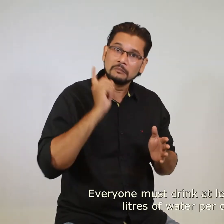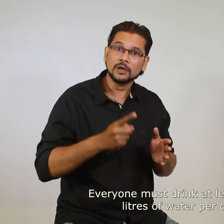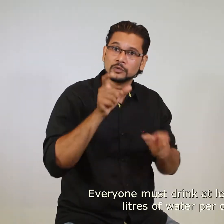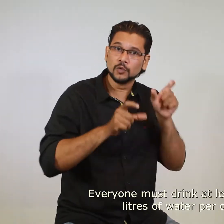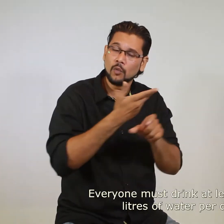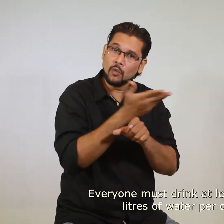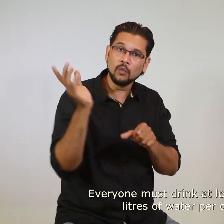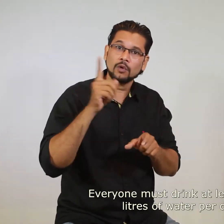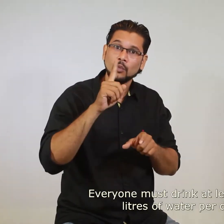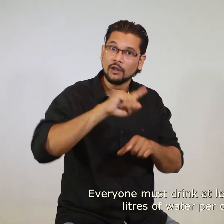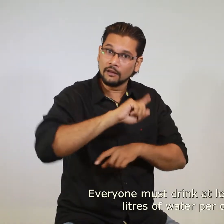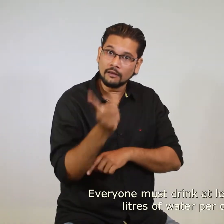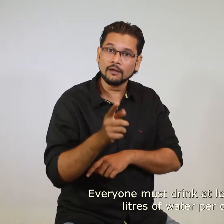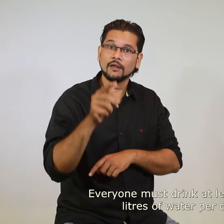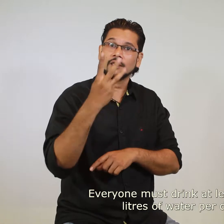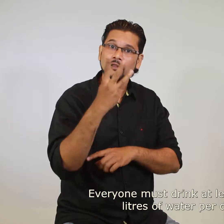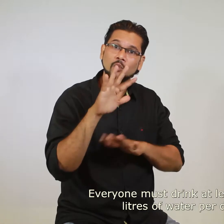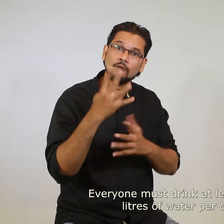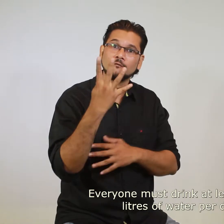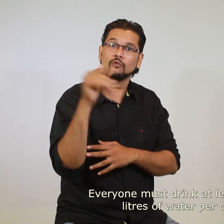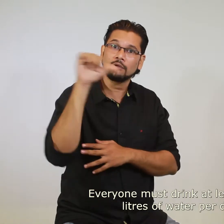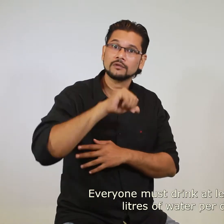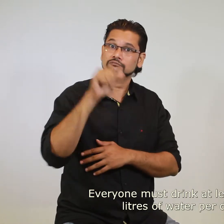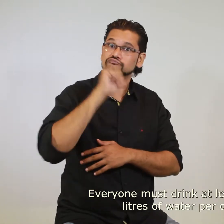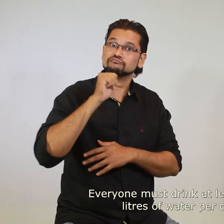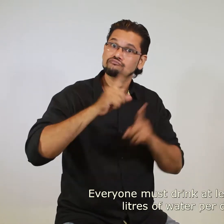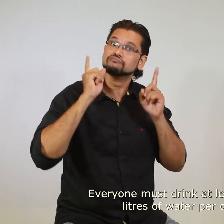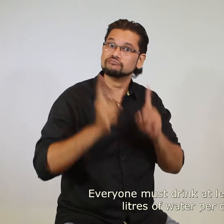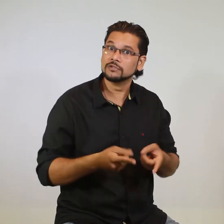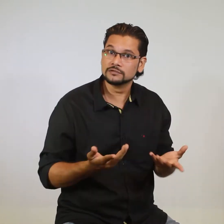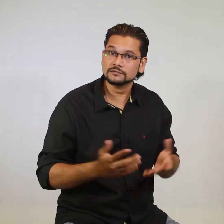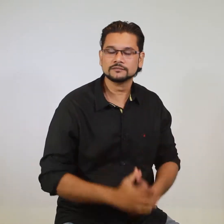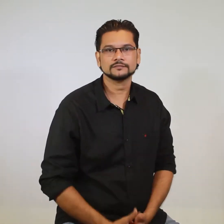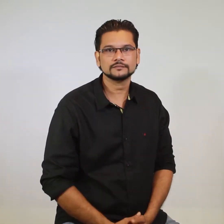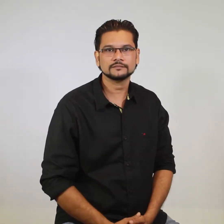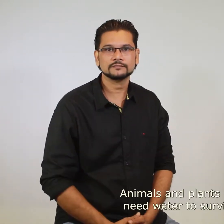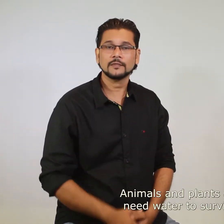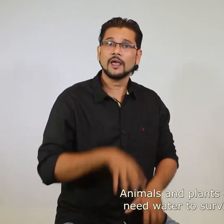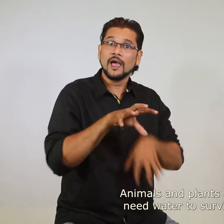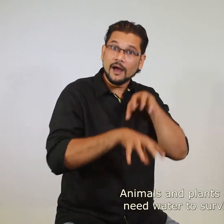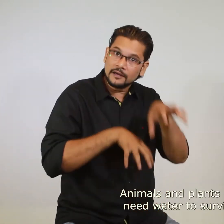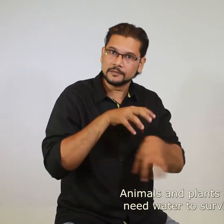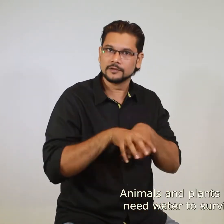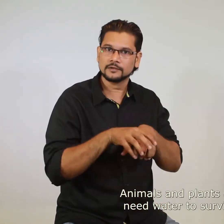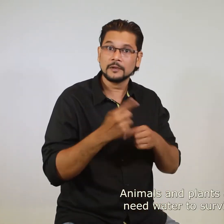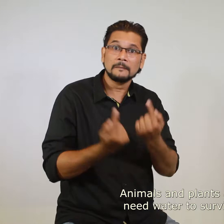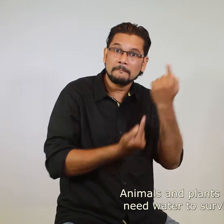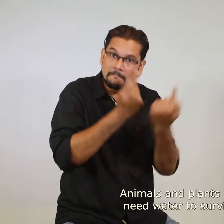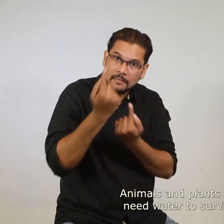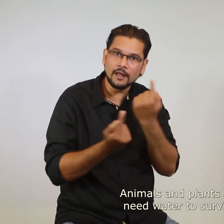Everyone must drink at least 3 or 4 liters of water every day. Animals and plants also